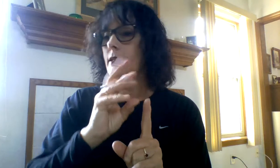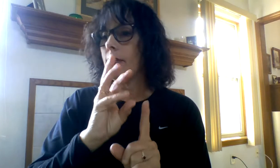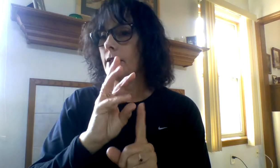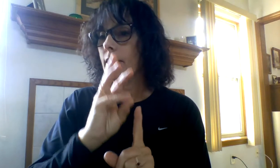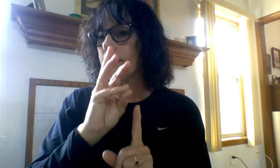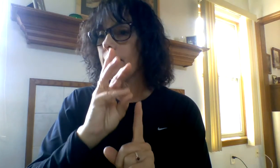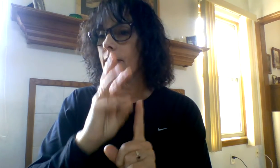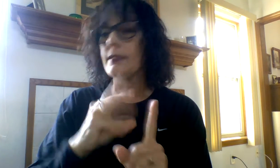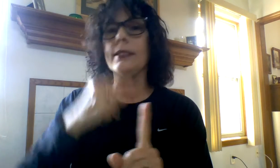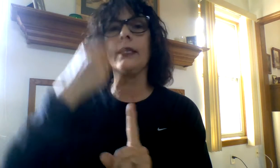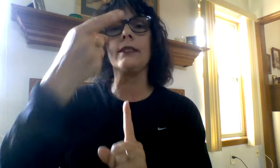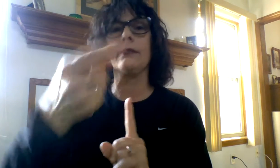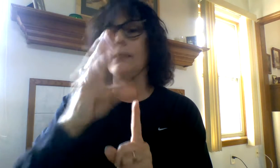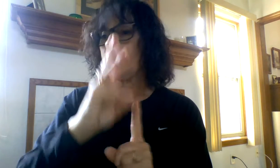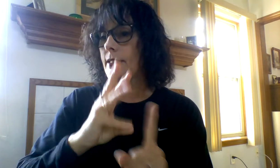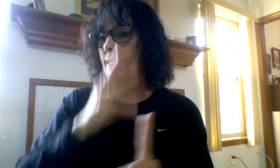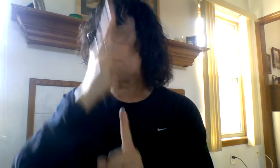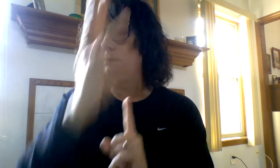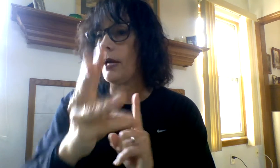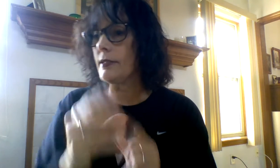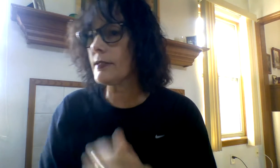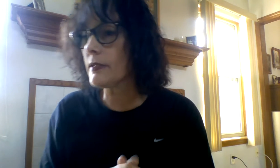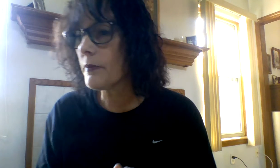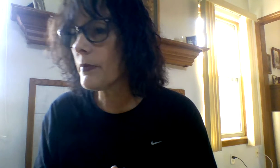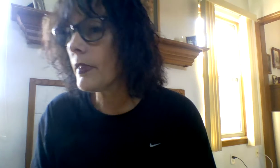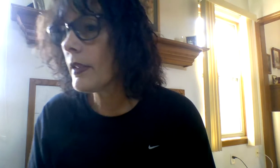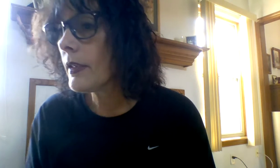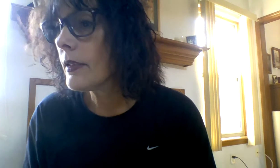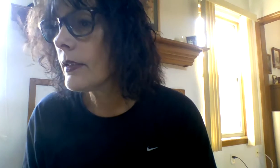In, let's see, six months.